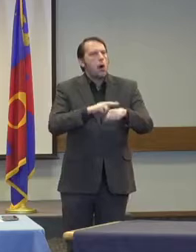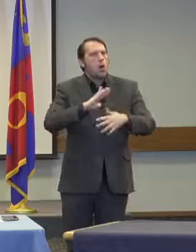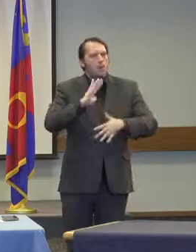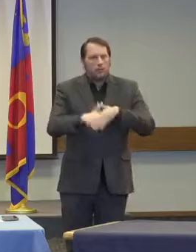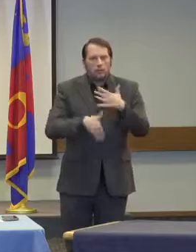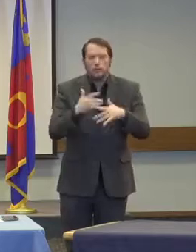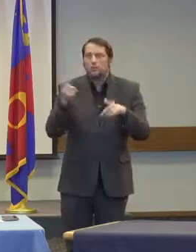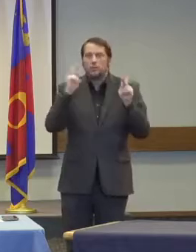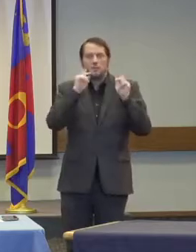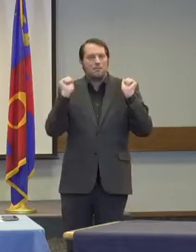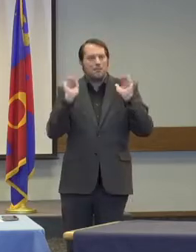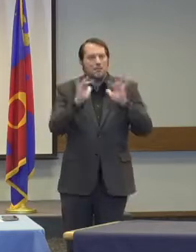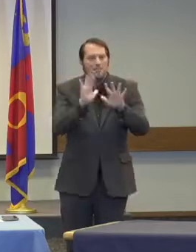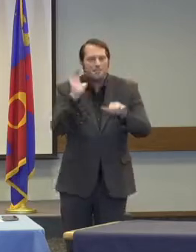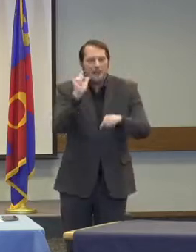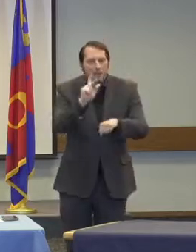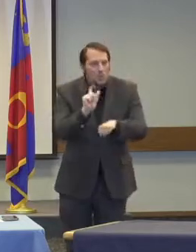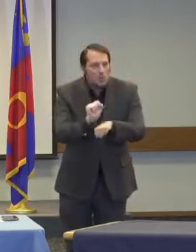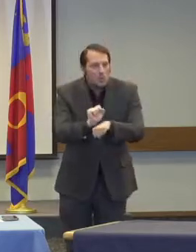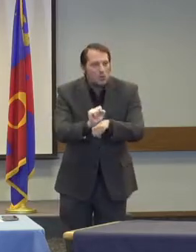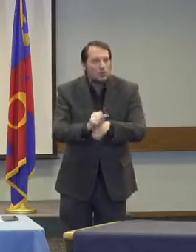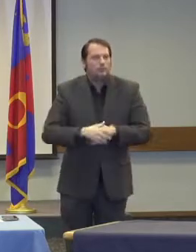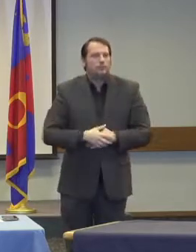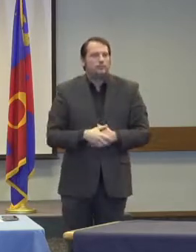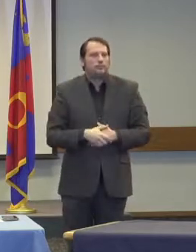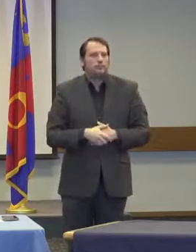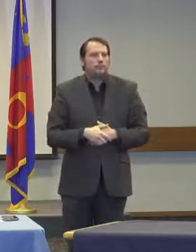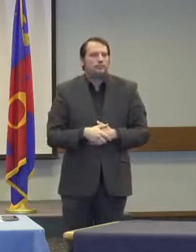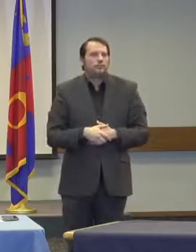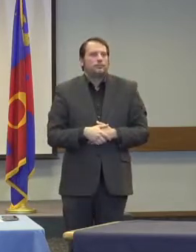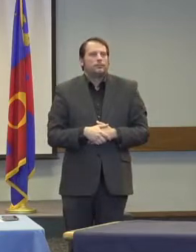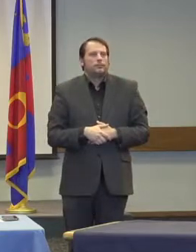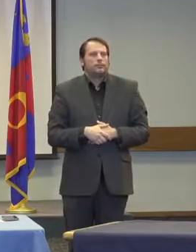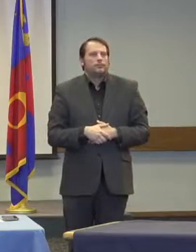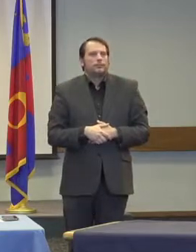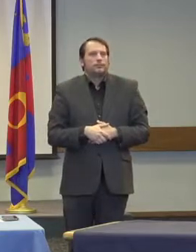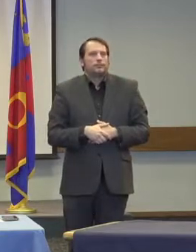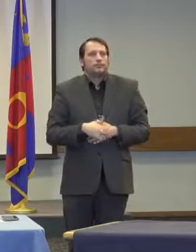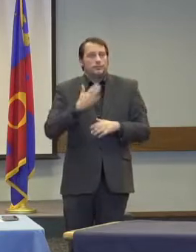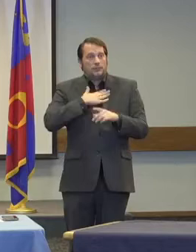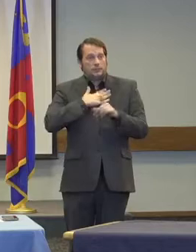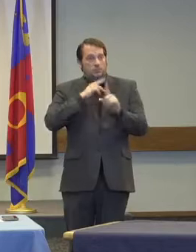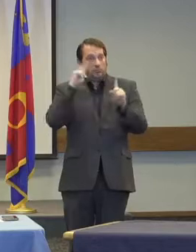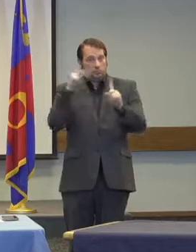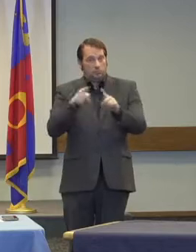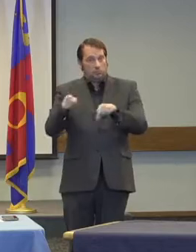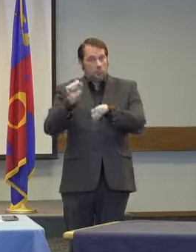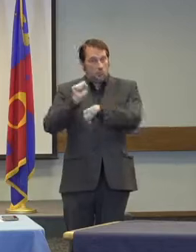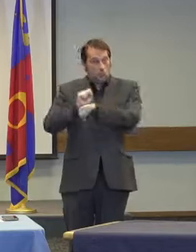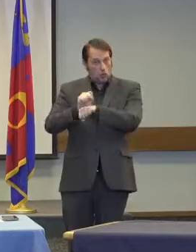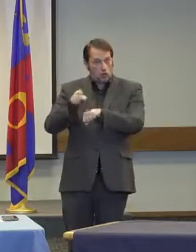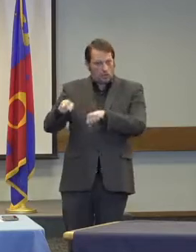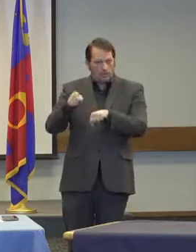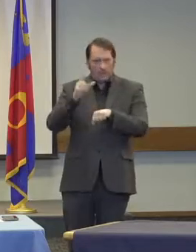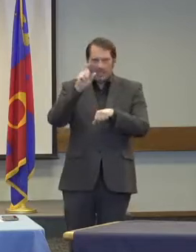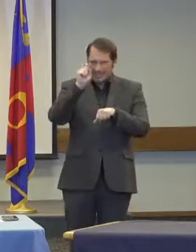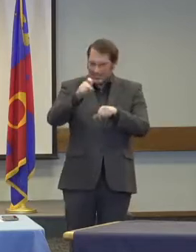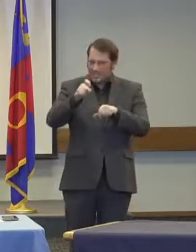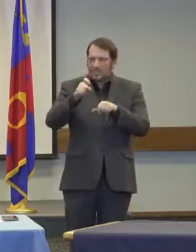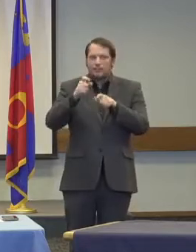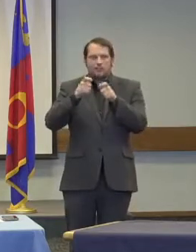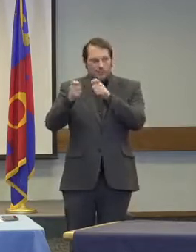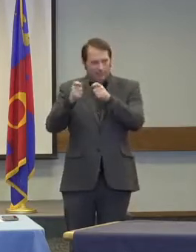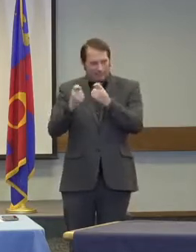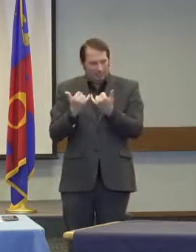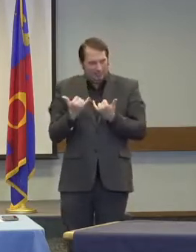And so my view in this and my work in this is both to manage the immediate, but also to begin looking down the road at what we